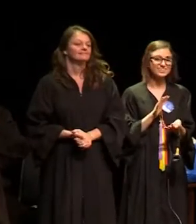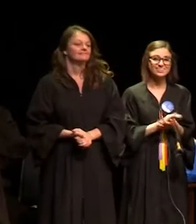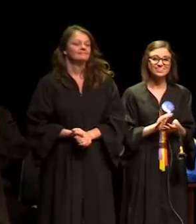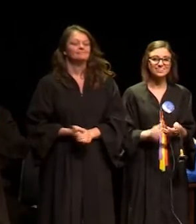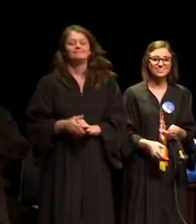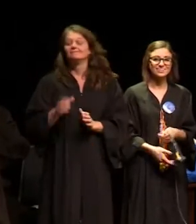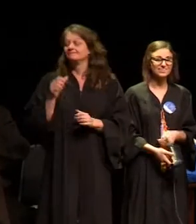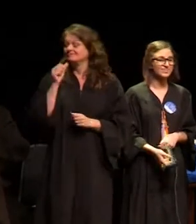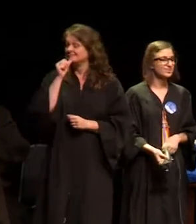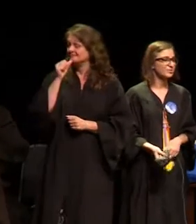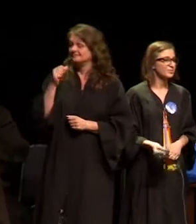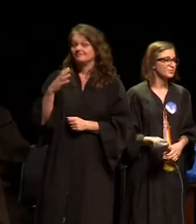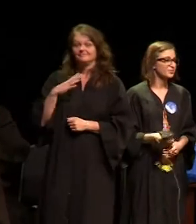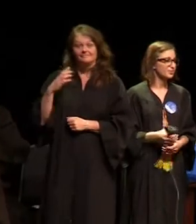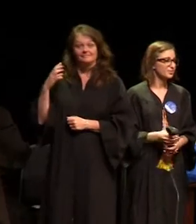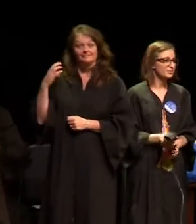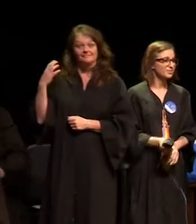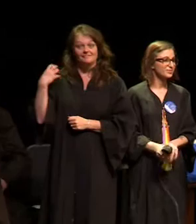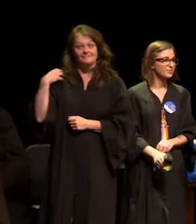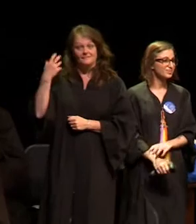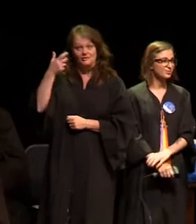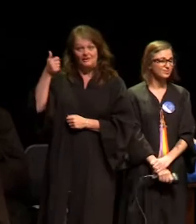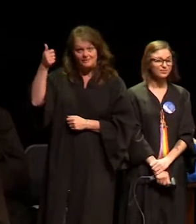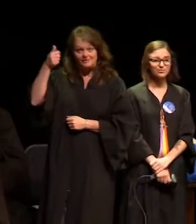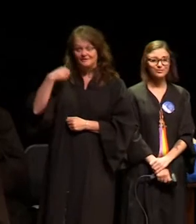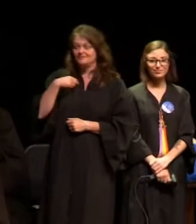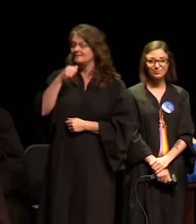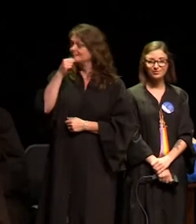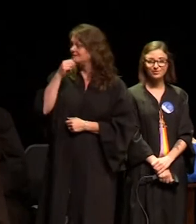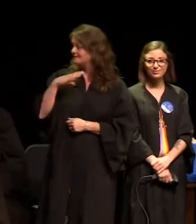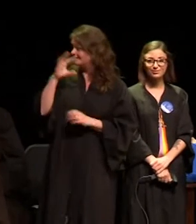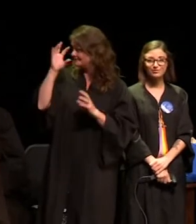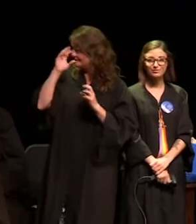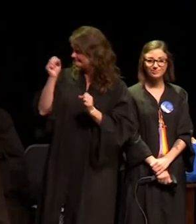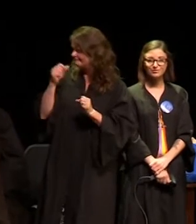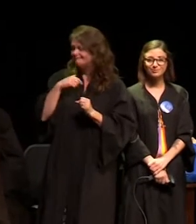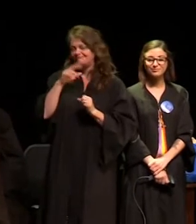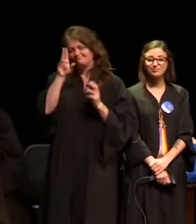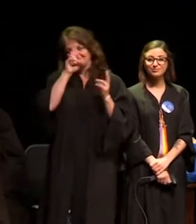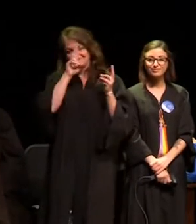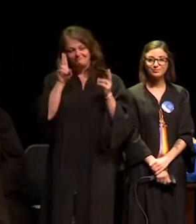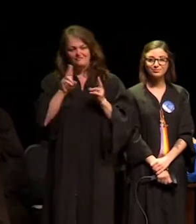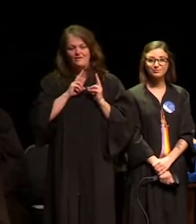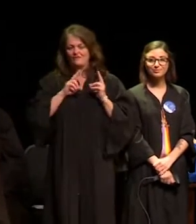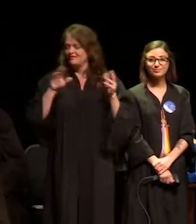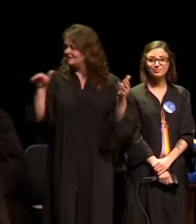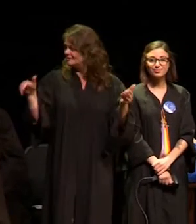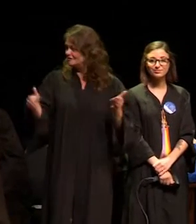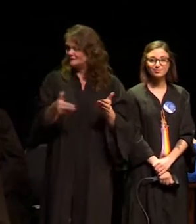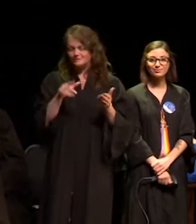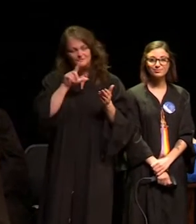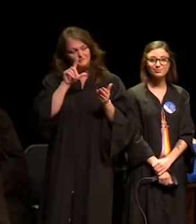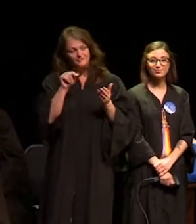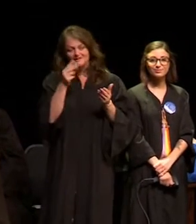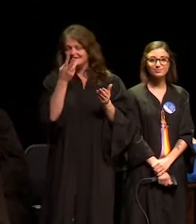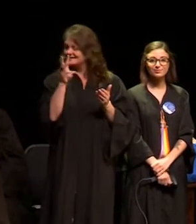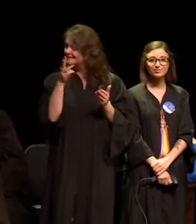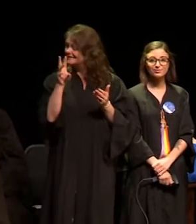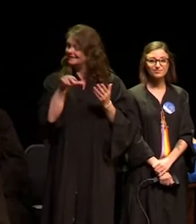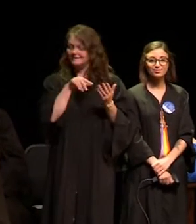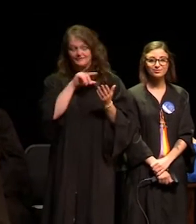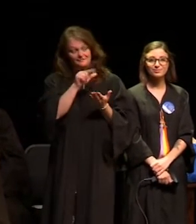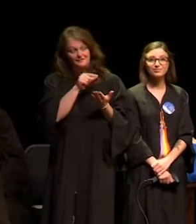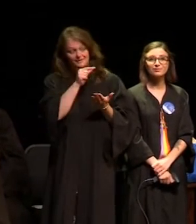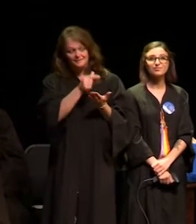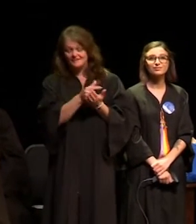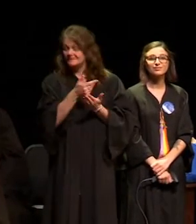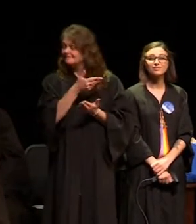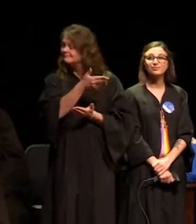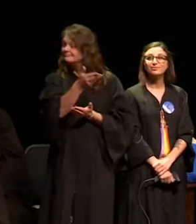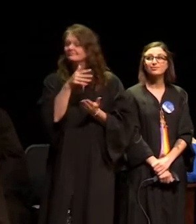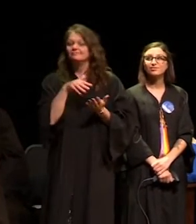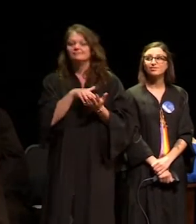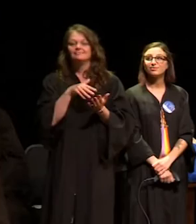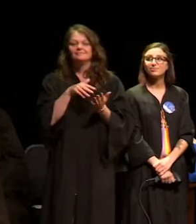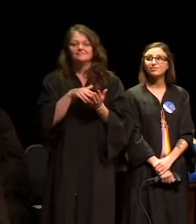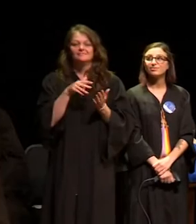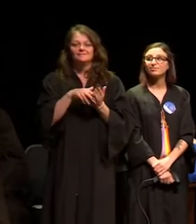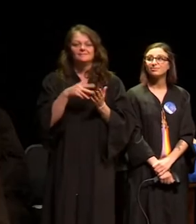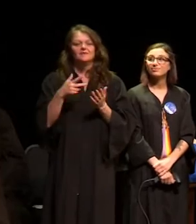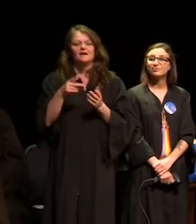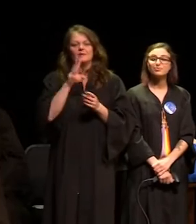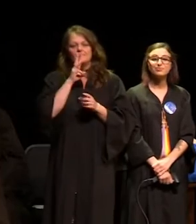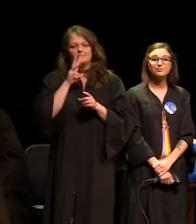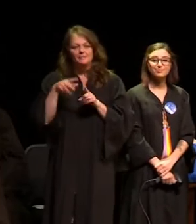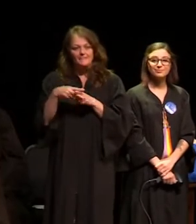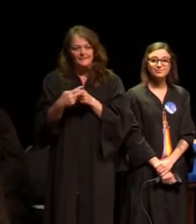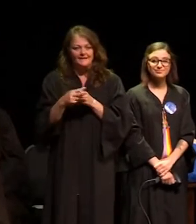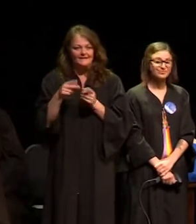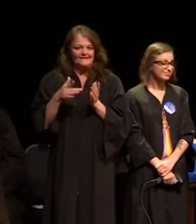Madam Chancellor, Madam President, I have the honor of presenting to you the graduates of 2016 for their credentials from the Plumbing Techniques